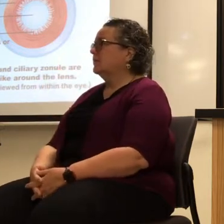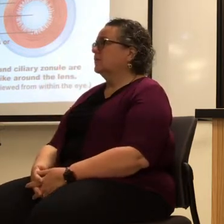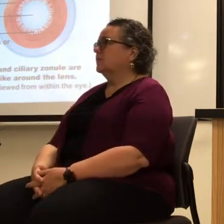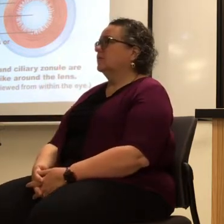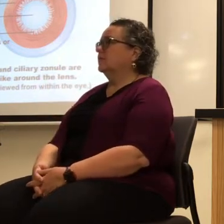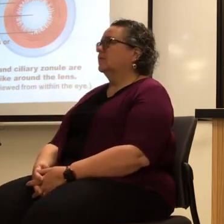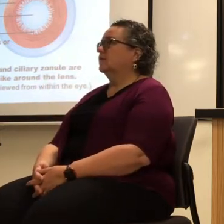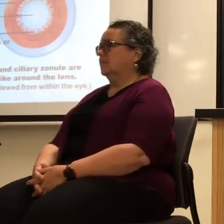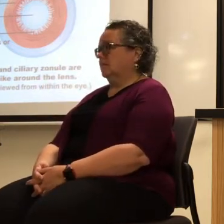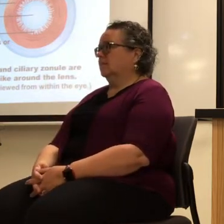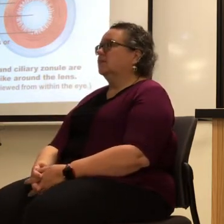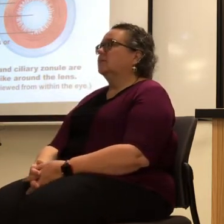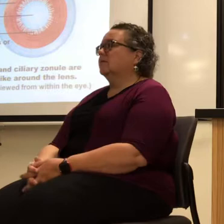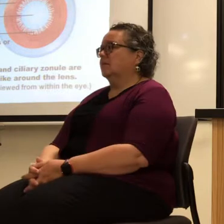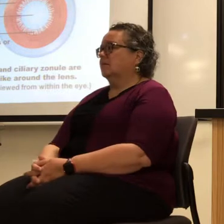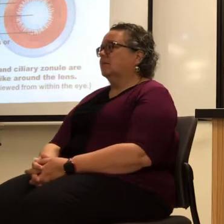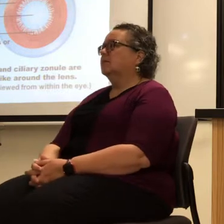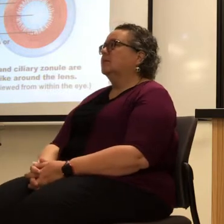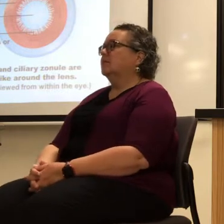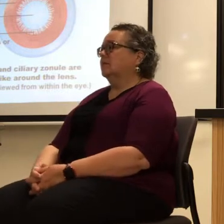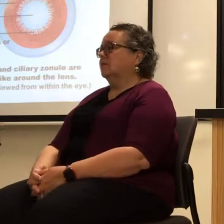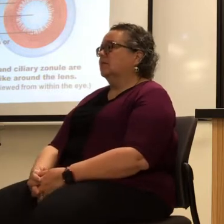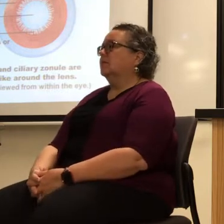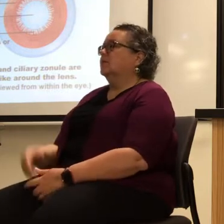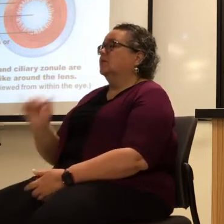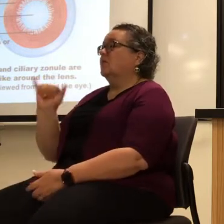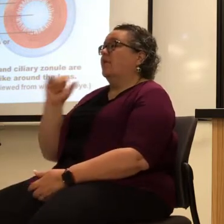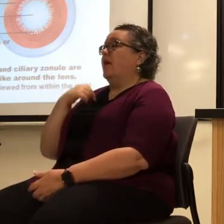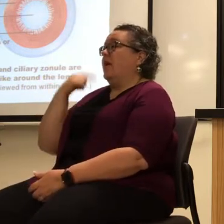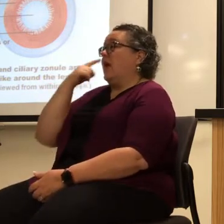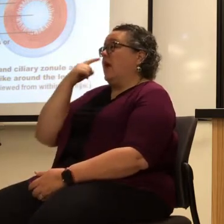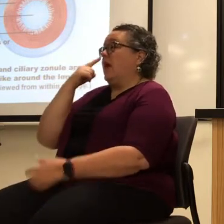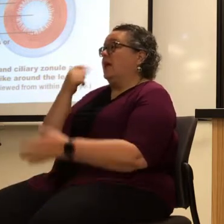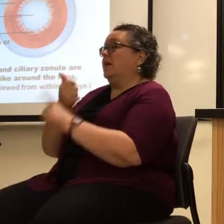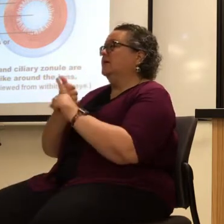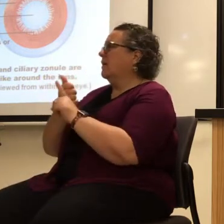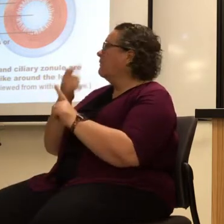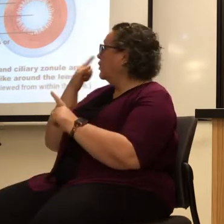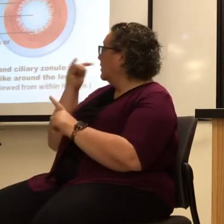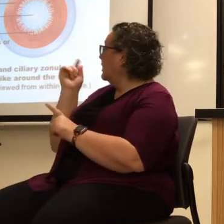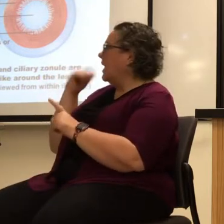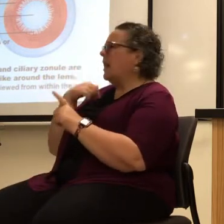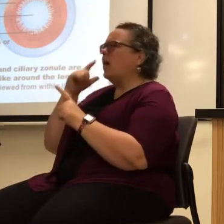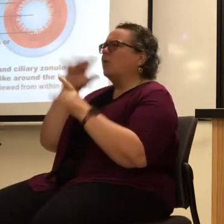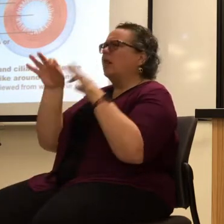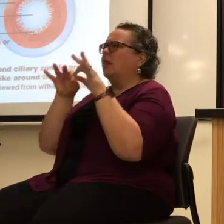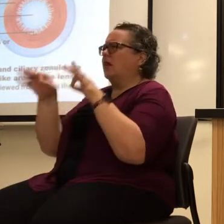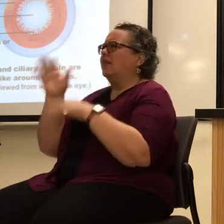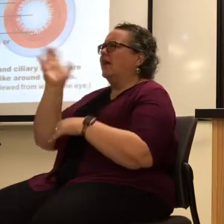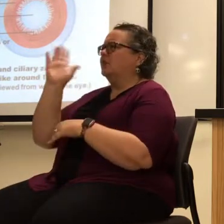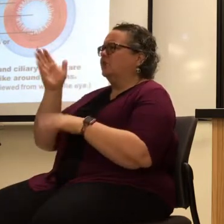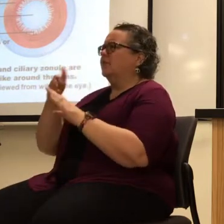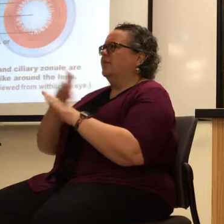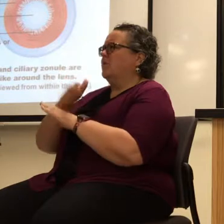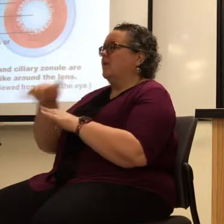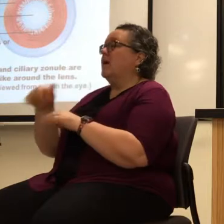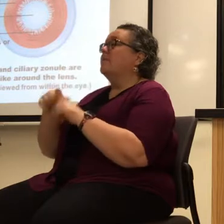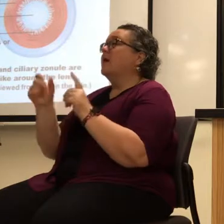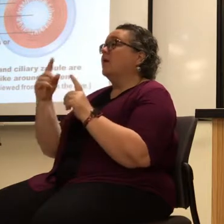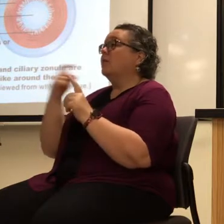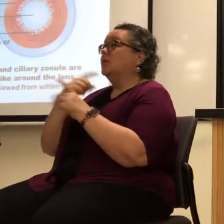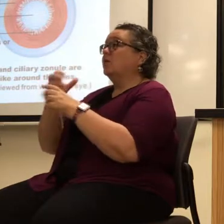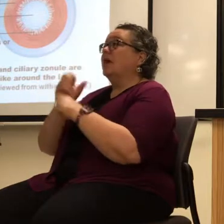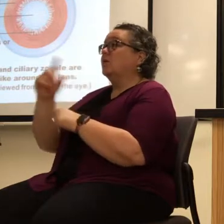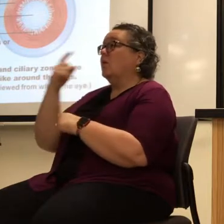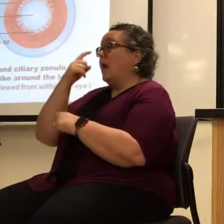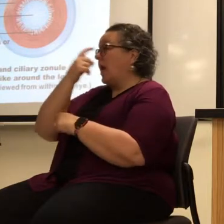Yeah, you see if the eyeballs are there. Yeah, it looks like they are. Okay. When you get your eyeball, I